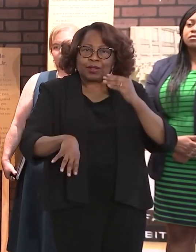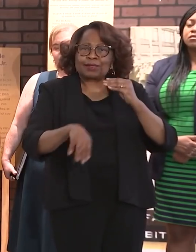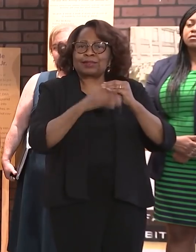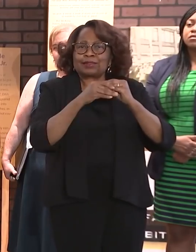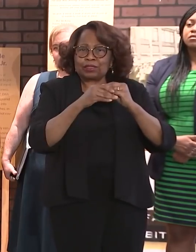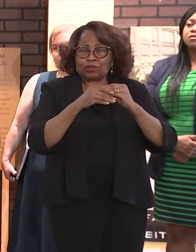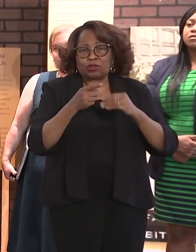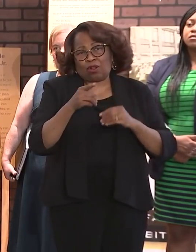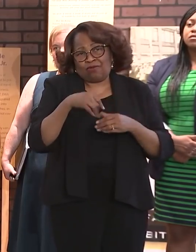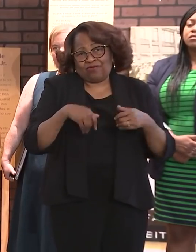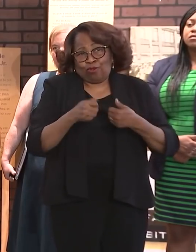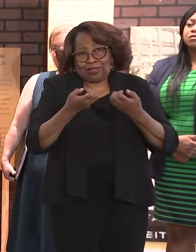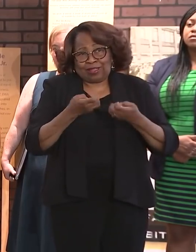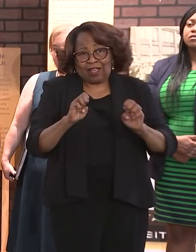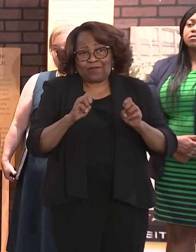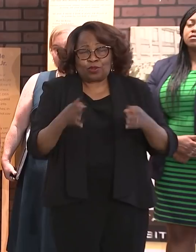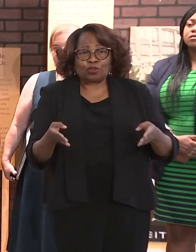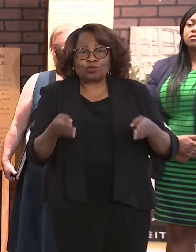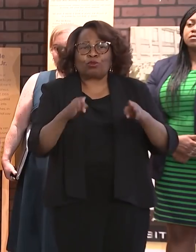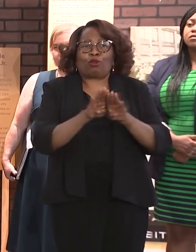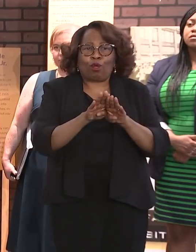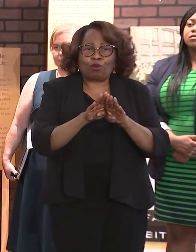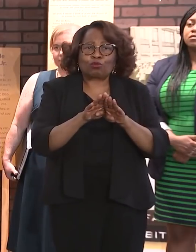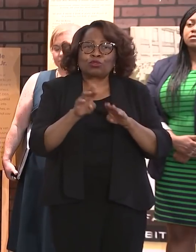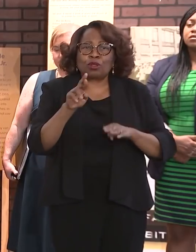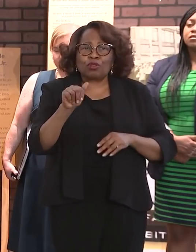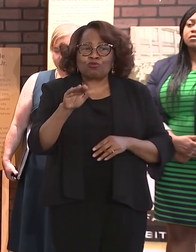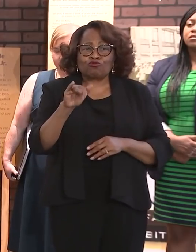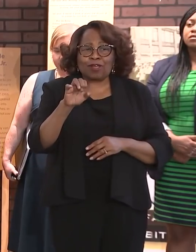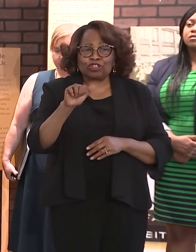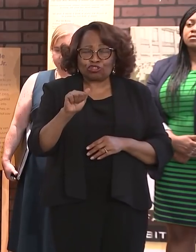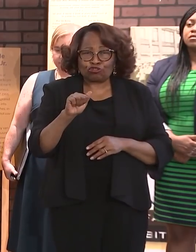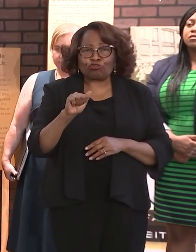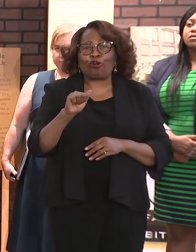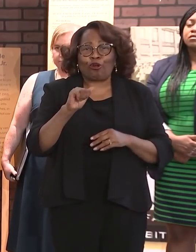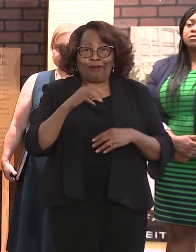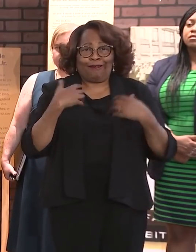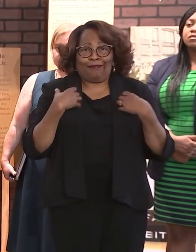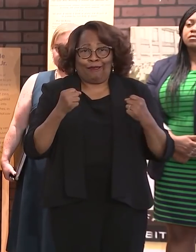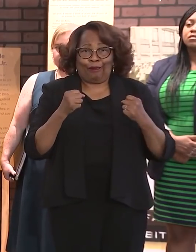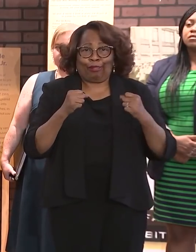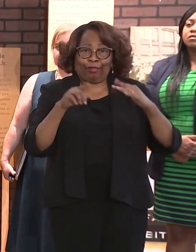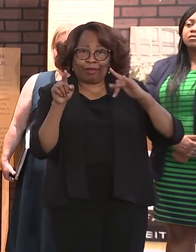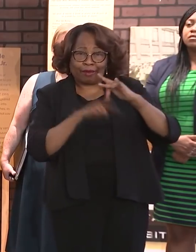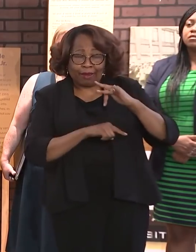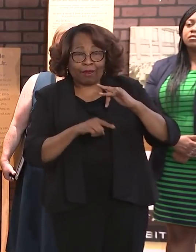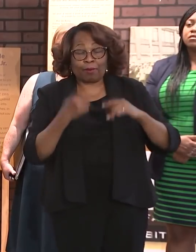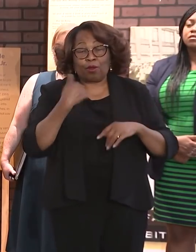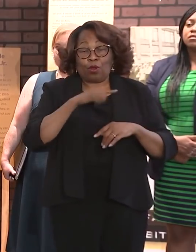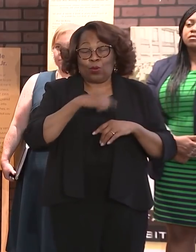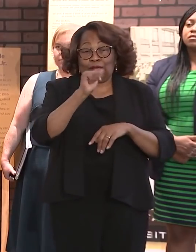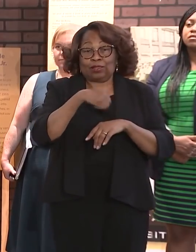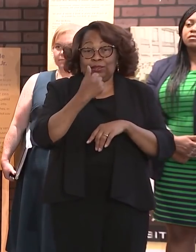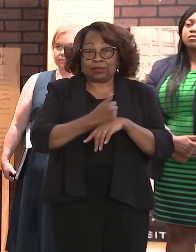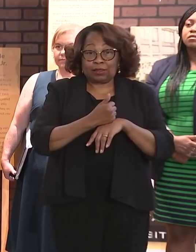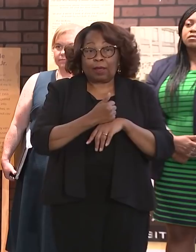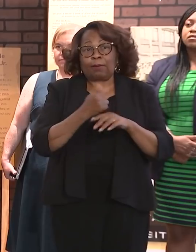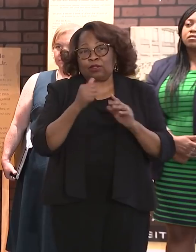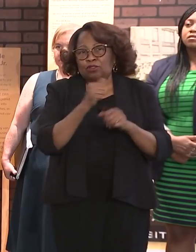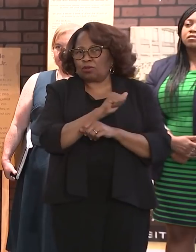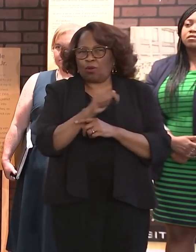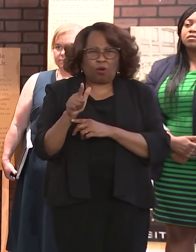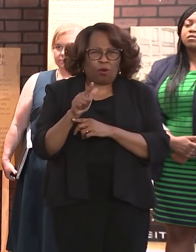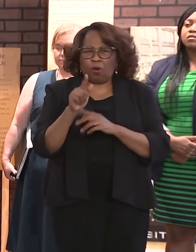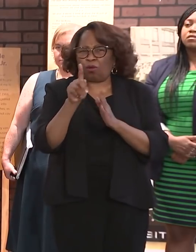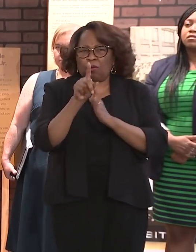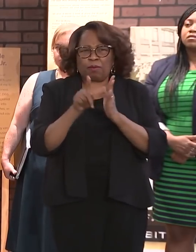ongoing efforts to close the racial health gap. We established a health in all policies approach